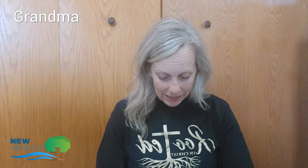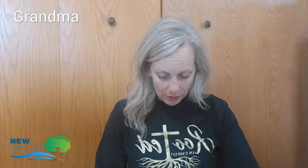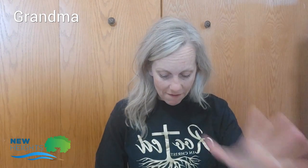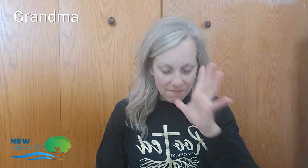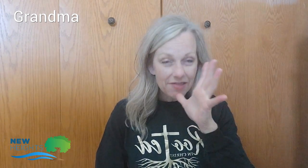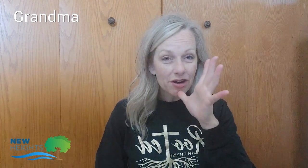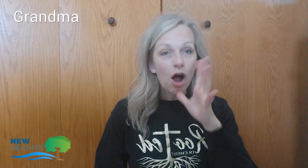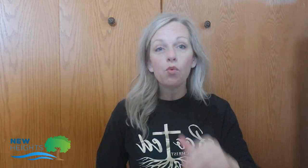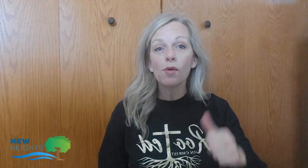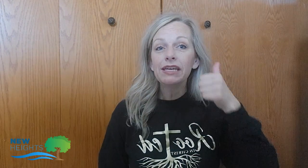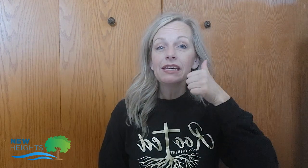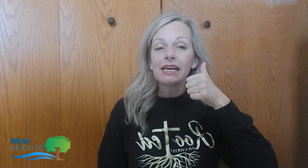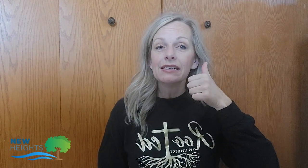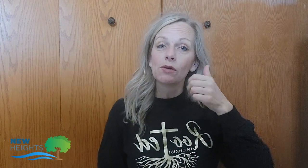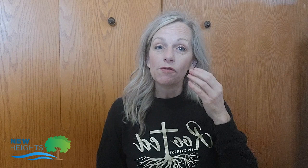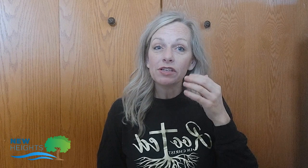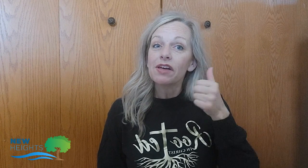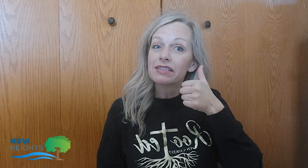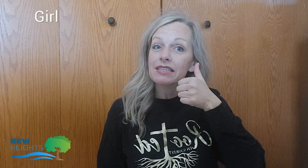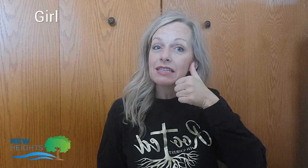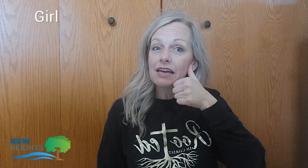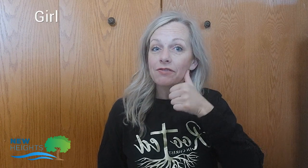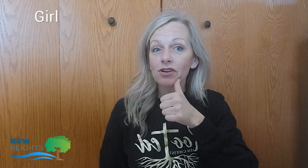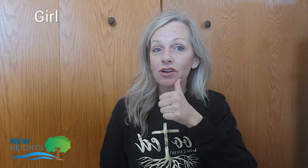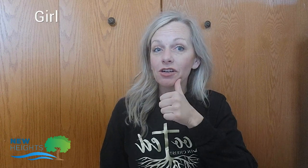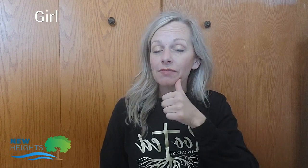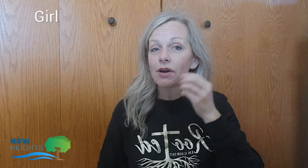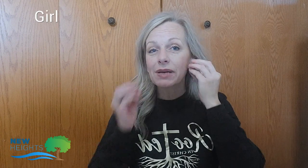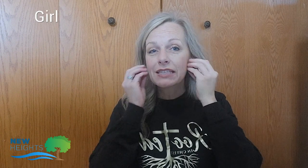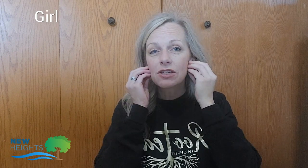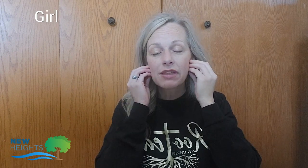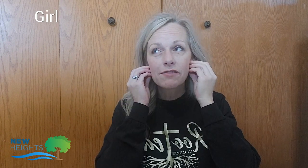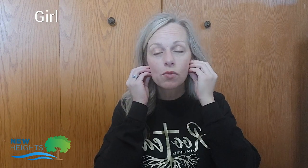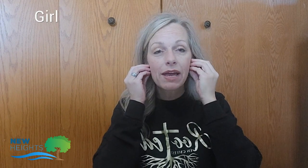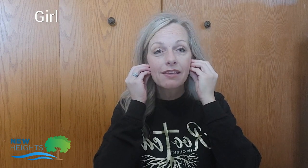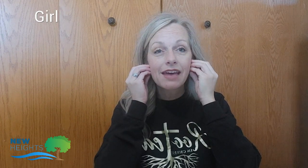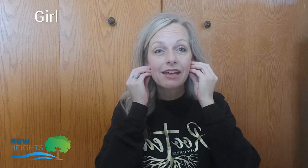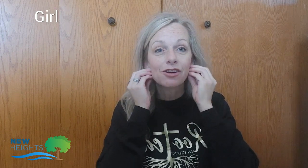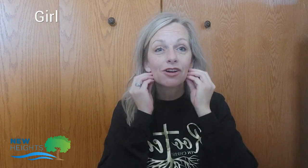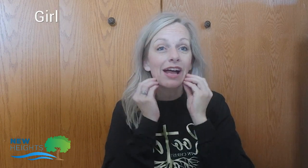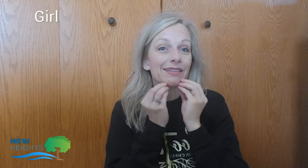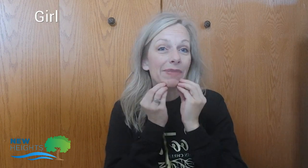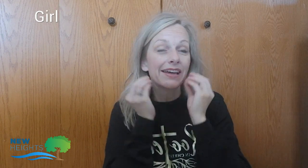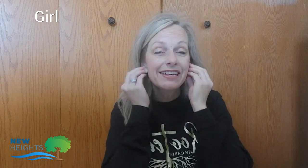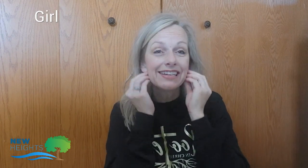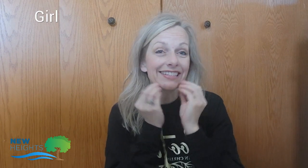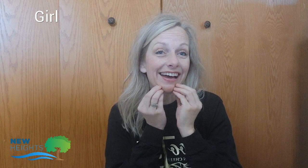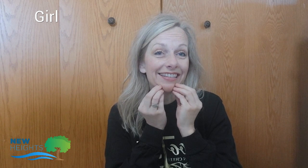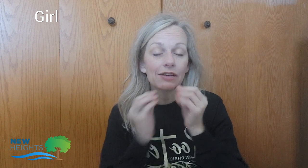So we have mother. A woman is, well, first of all, this is a sign for girl, all right? Because when you think of the way that a girl has a bonnet and it ties down here,